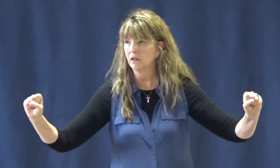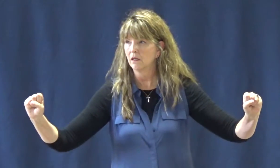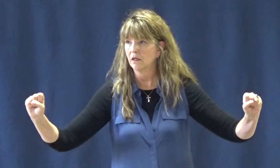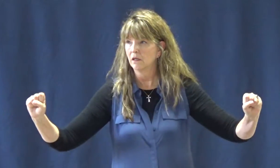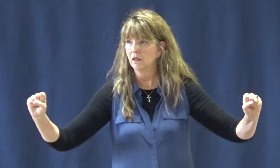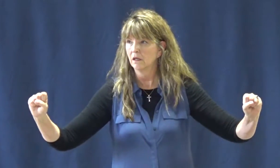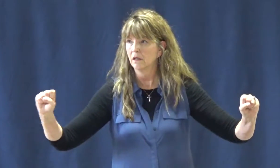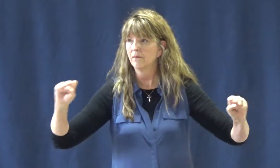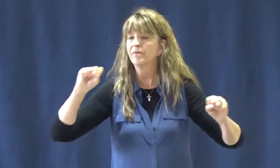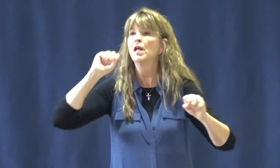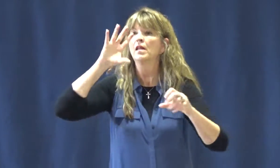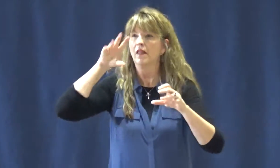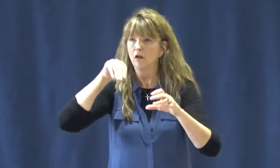The gift of salvation,